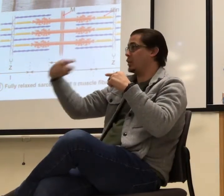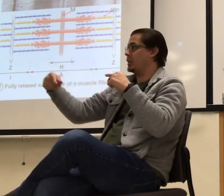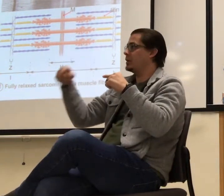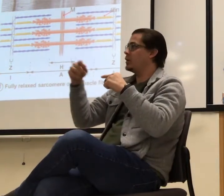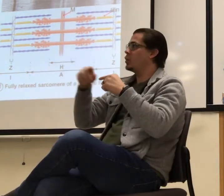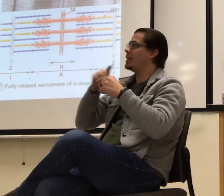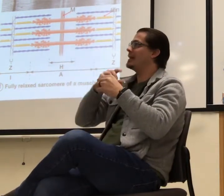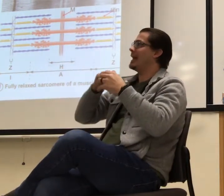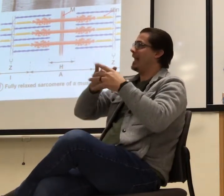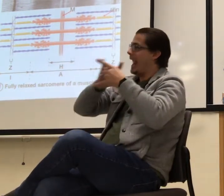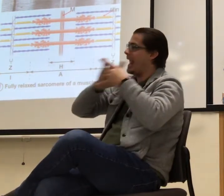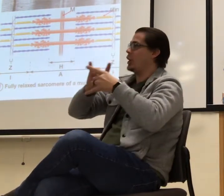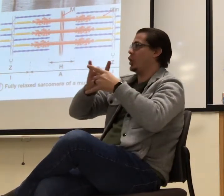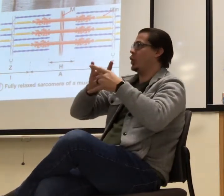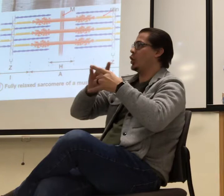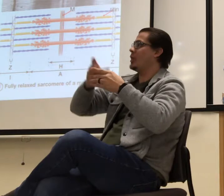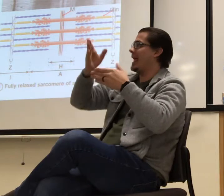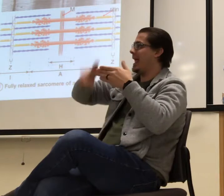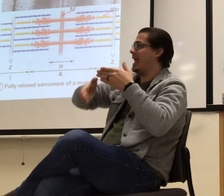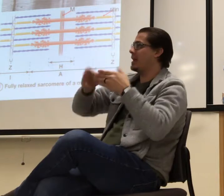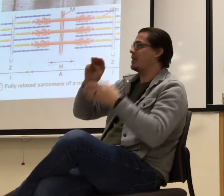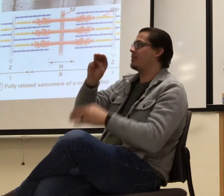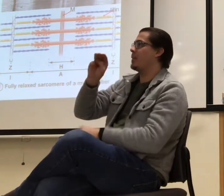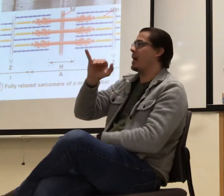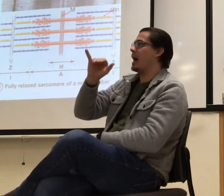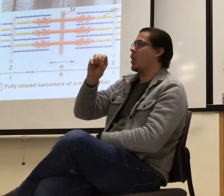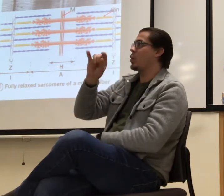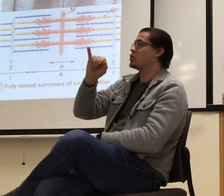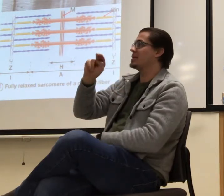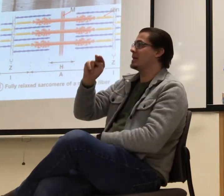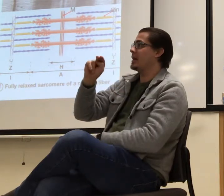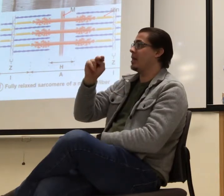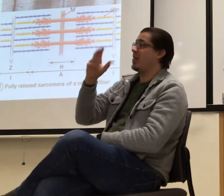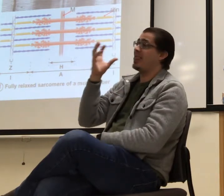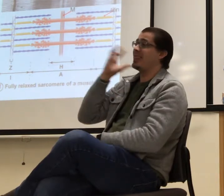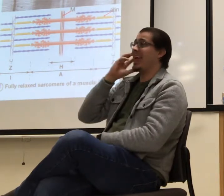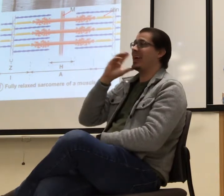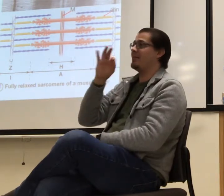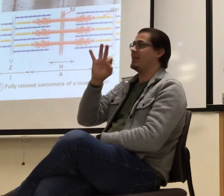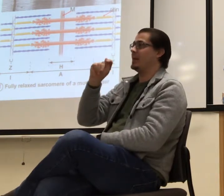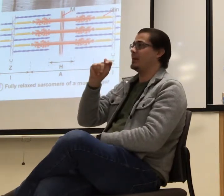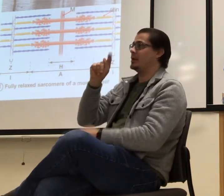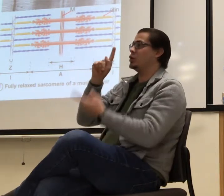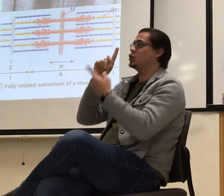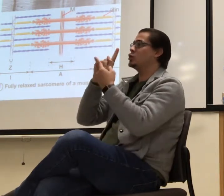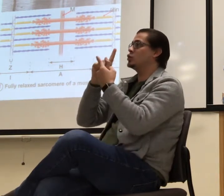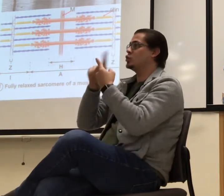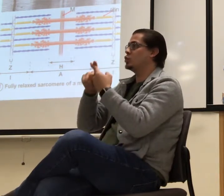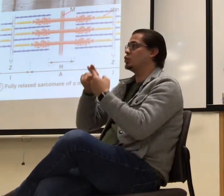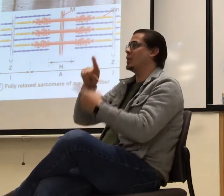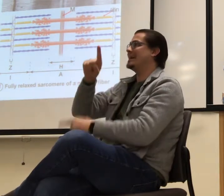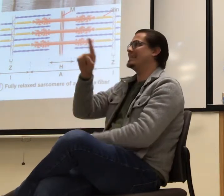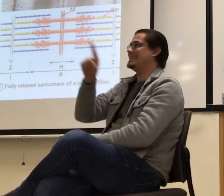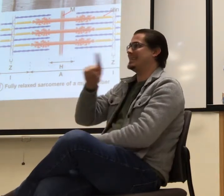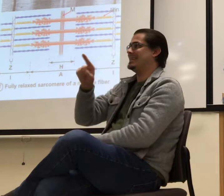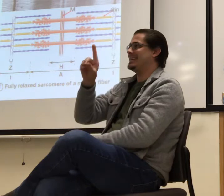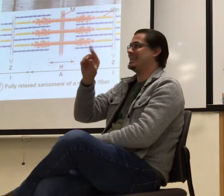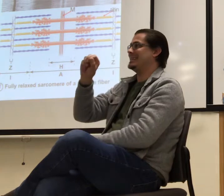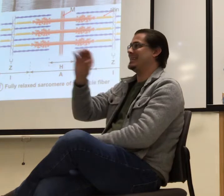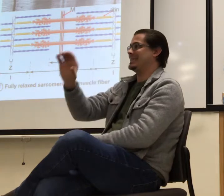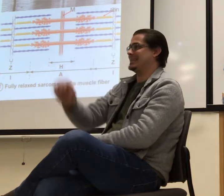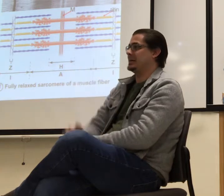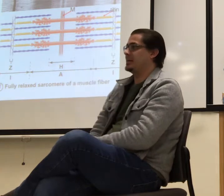anchor ends of myosin, the thick filaments, to Z